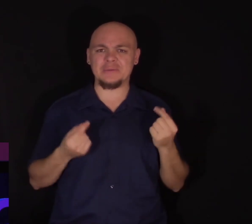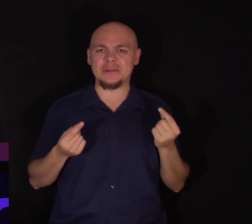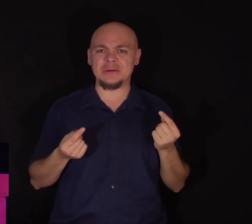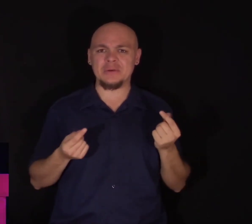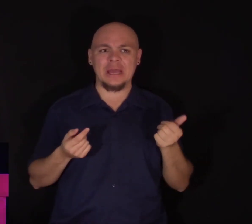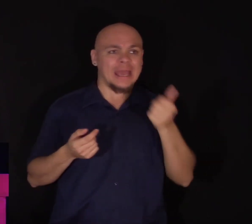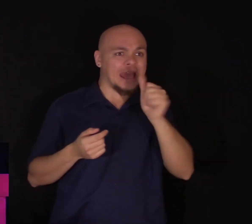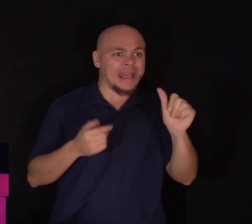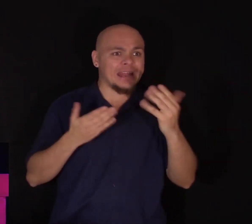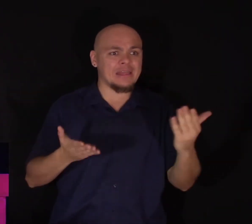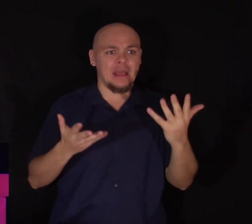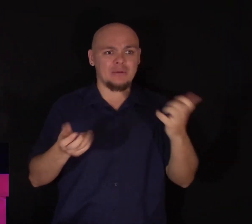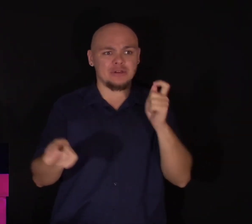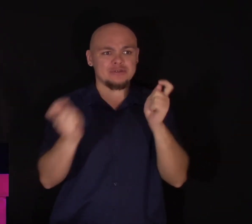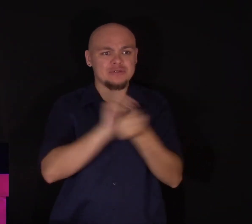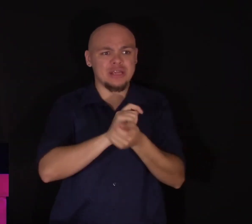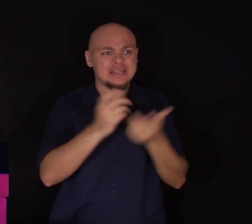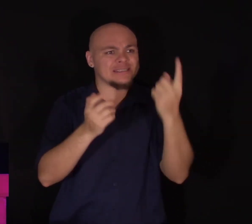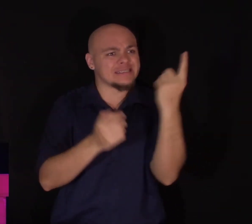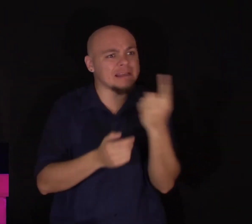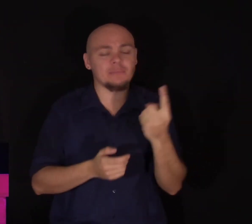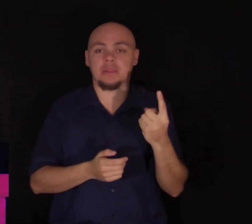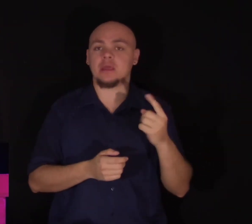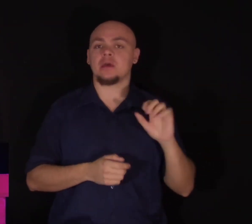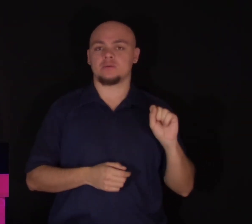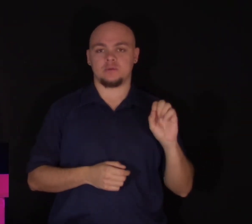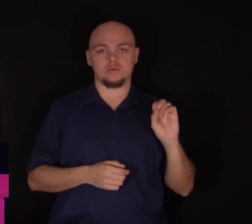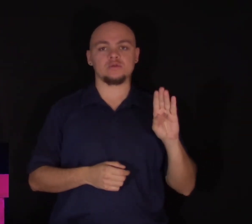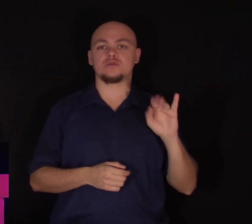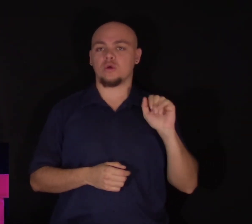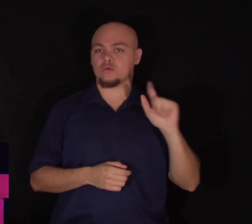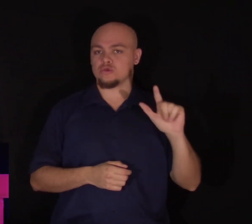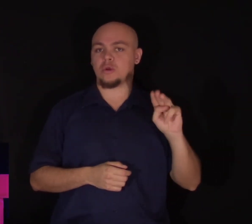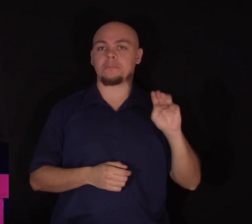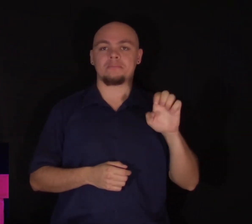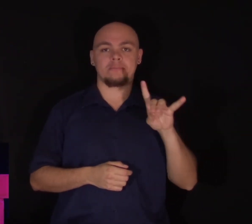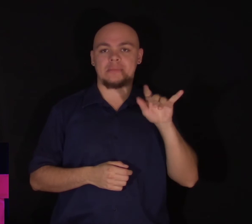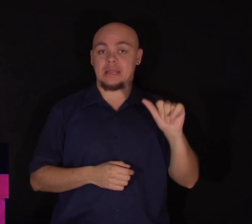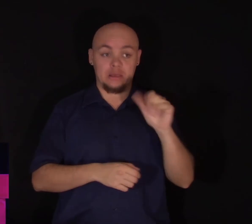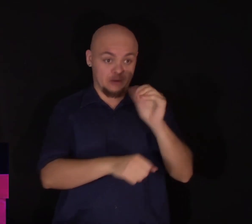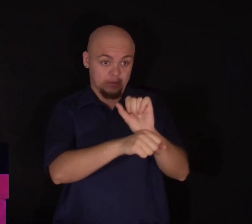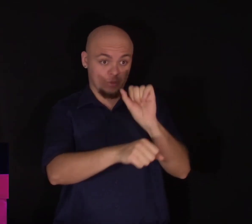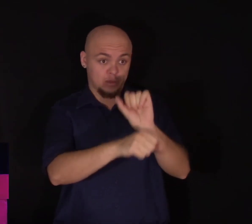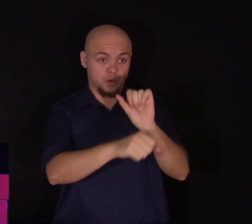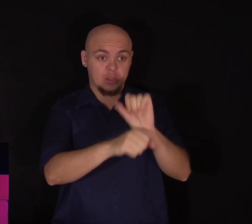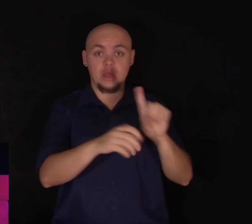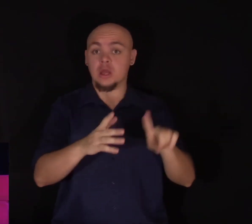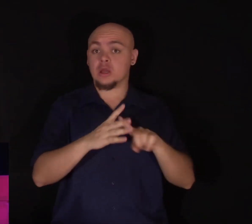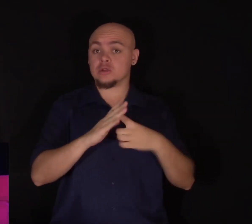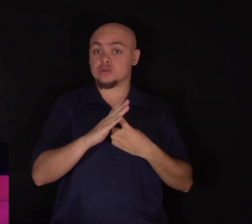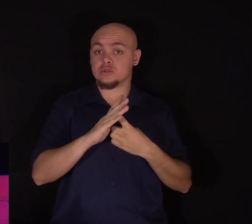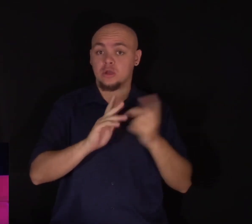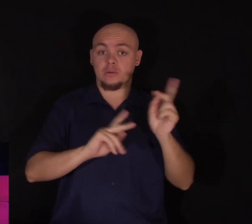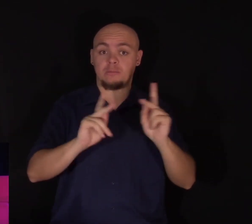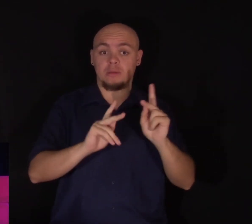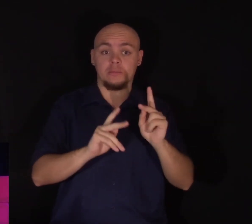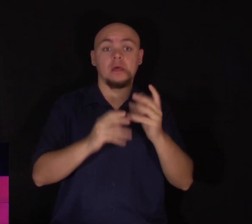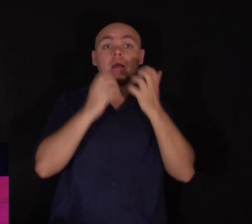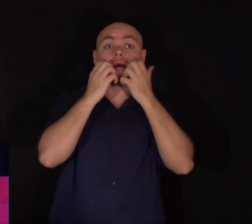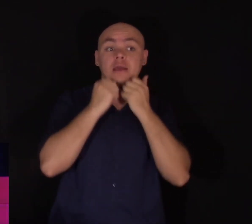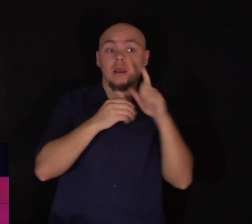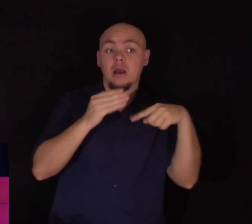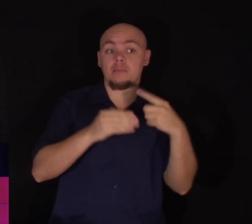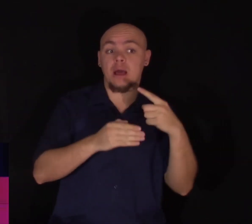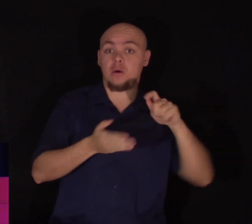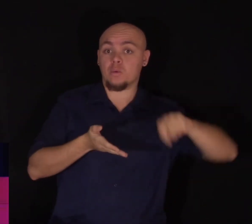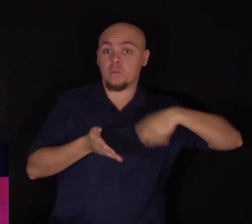anything. So I started a social media campaign. I thought, okay, in work, if I can start a campaign to make people care about whiskey, for instance, I can do it with